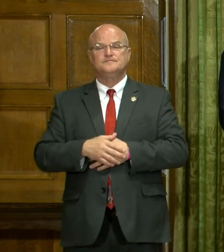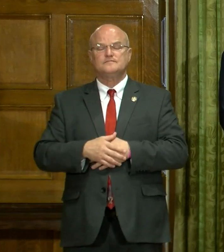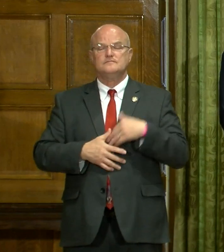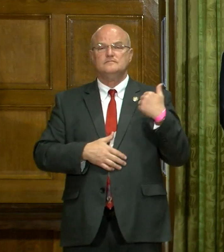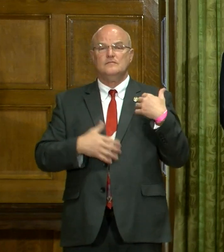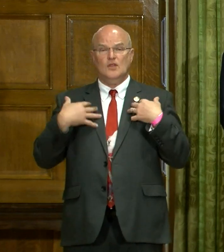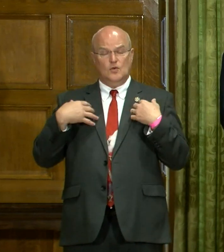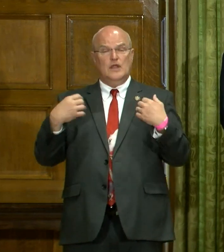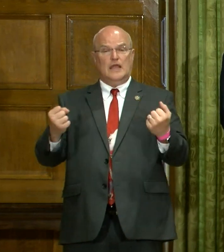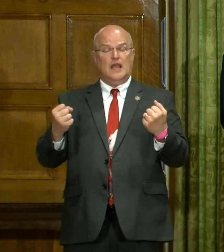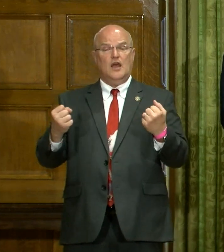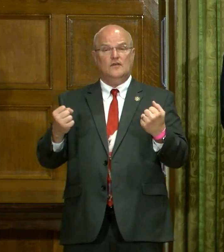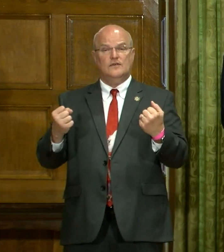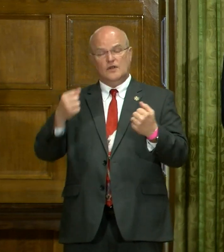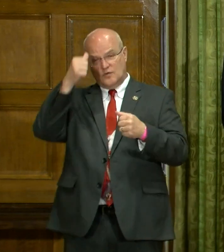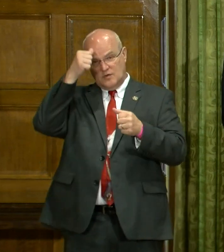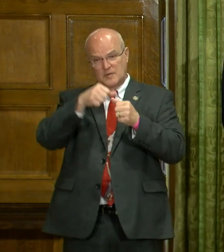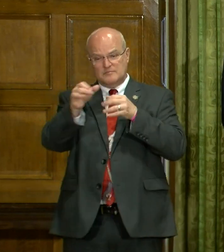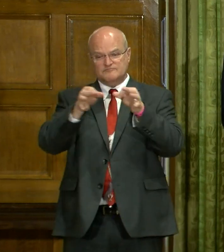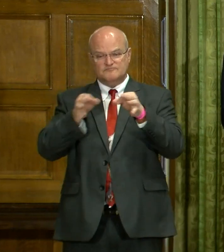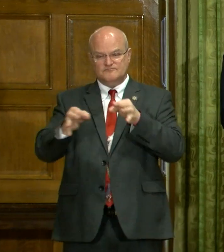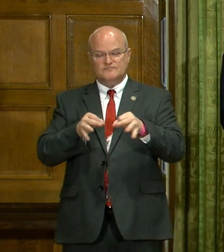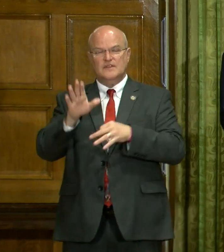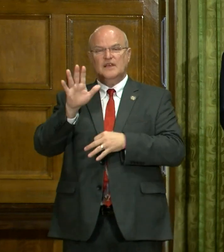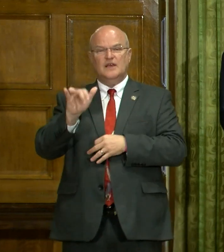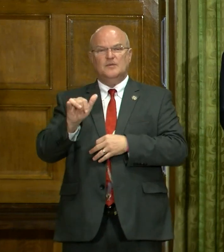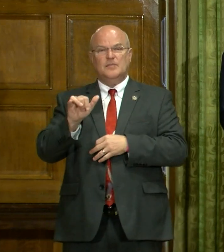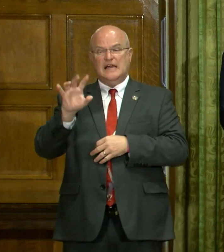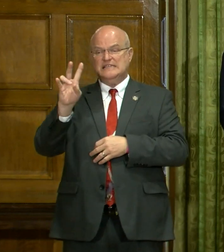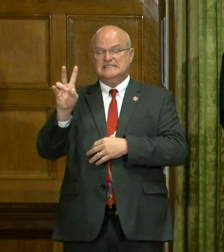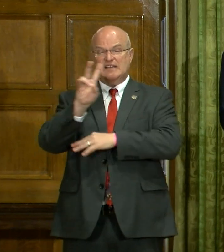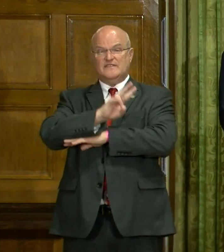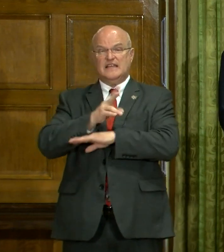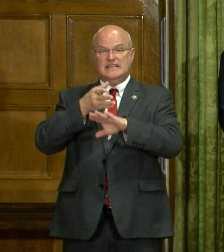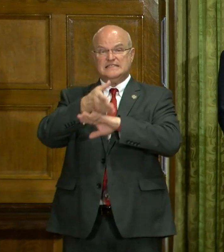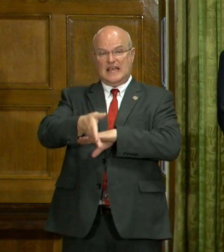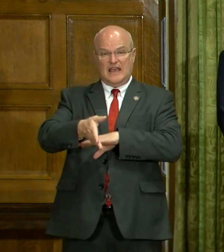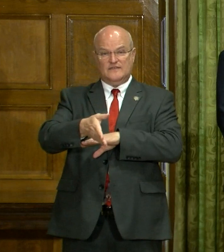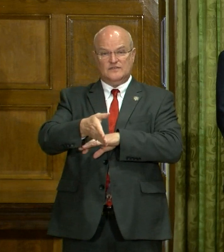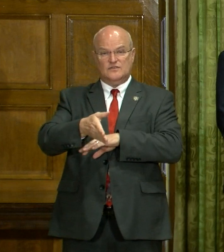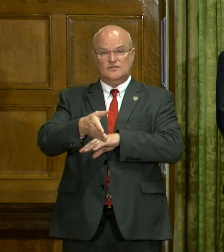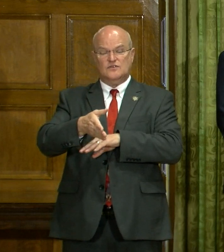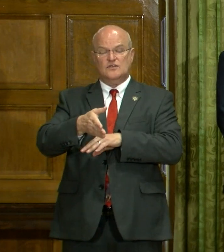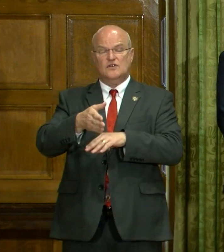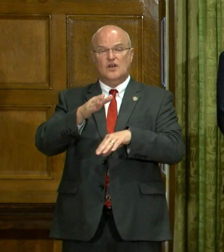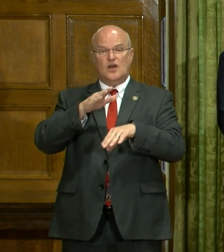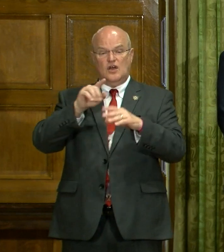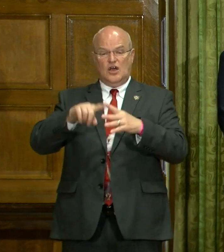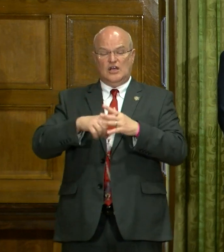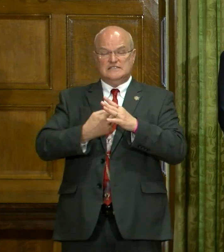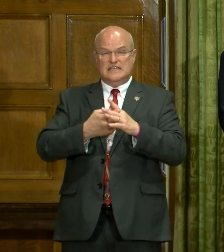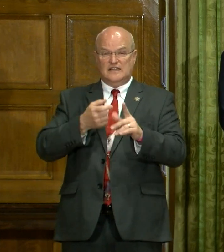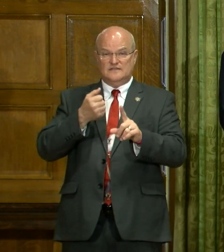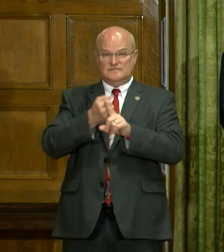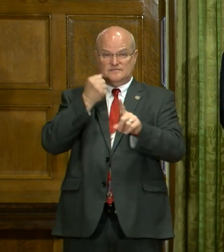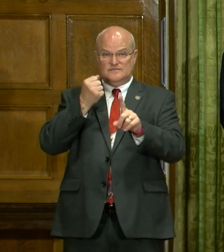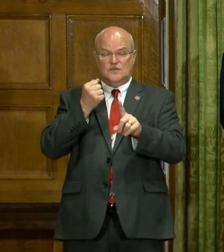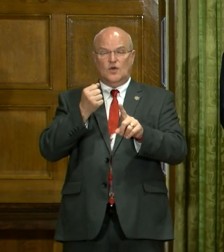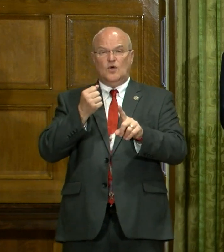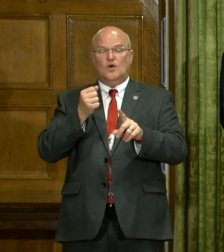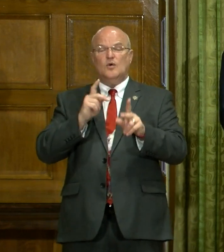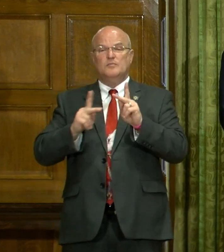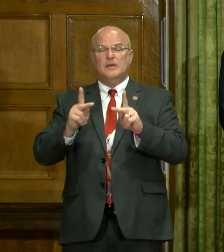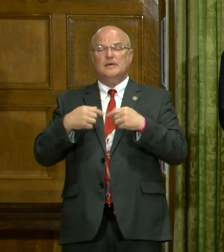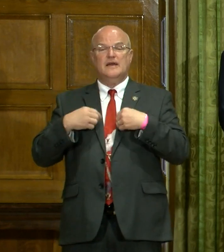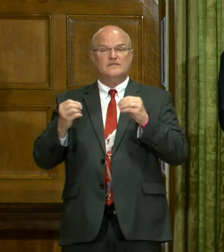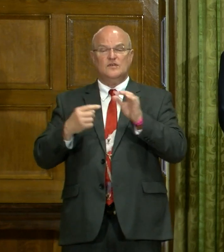Well, the recoveries, remember we defined that by 7 days after the onset of symptoms, or in the case of those who